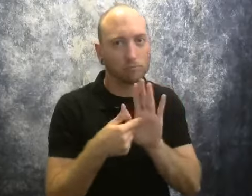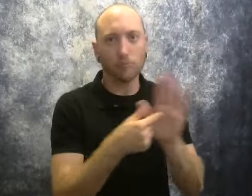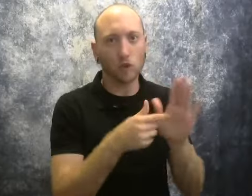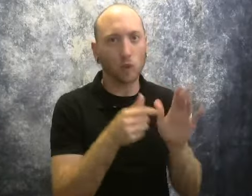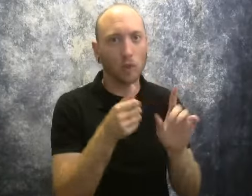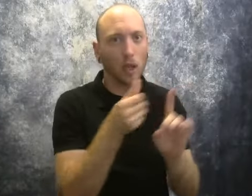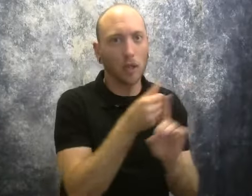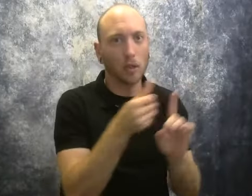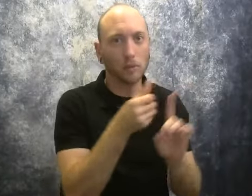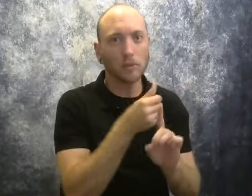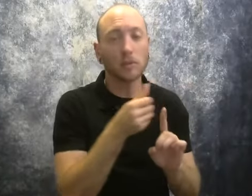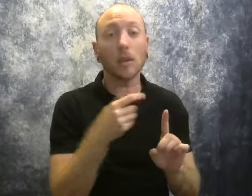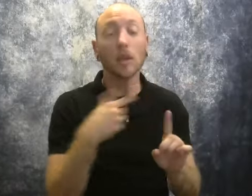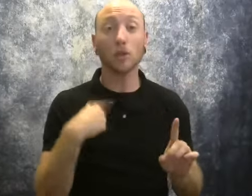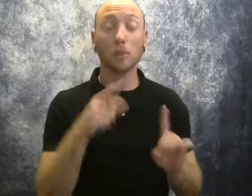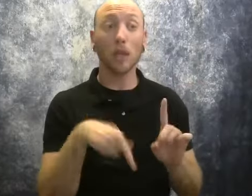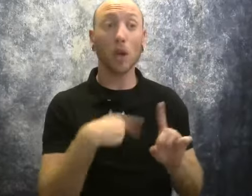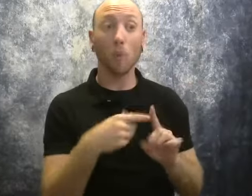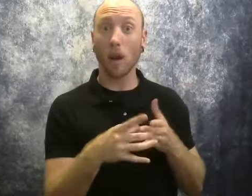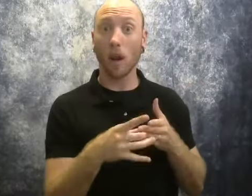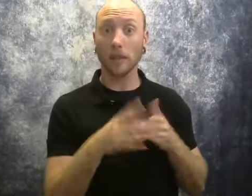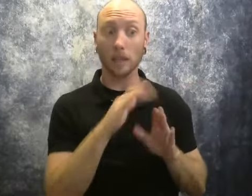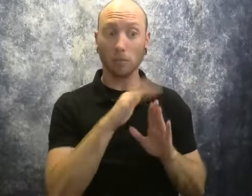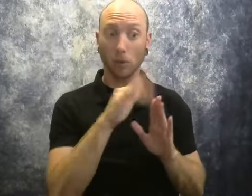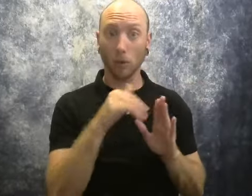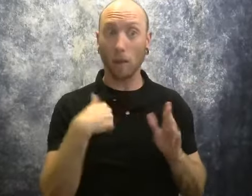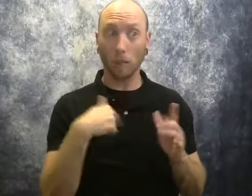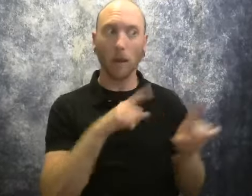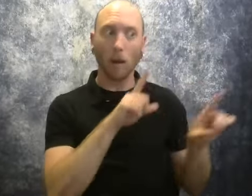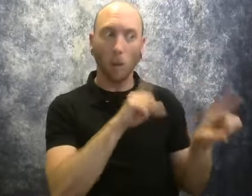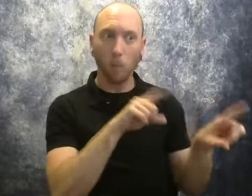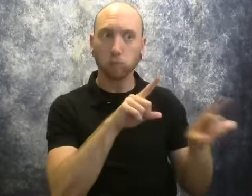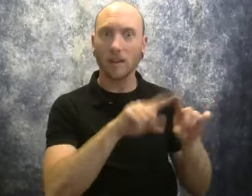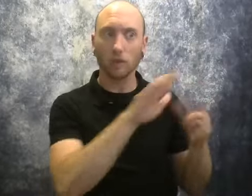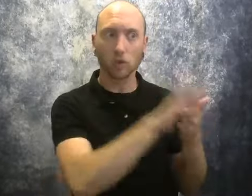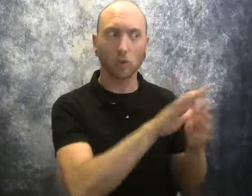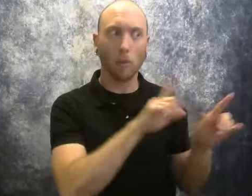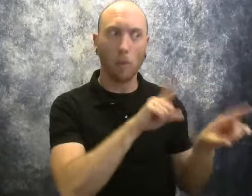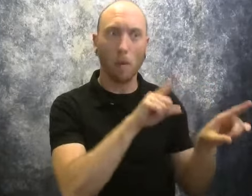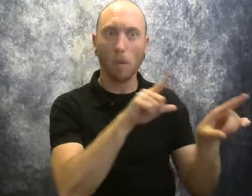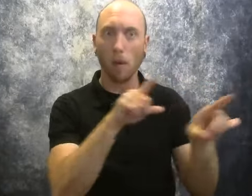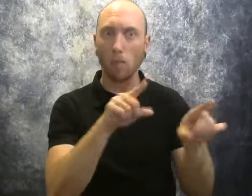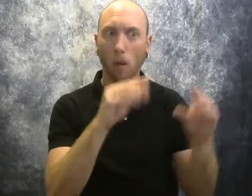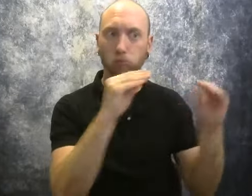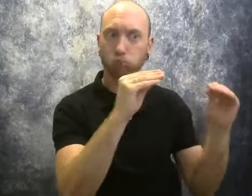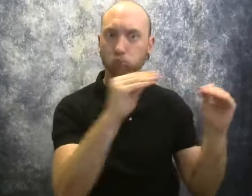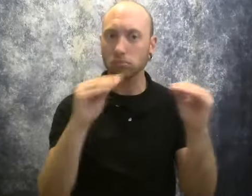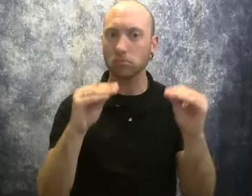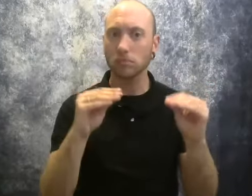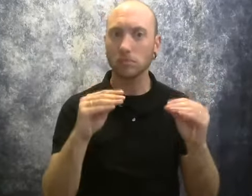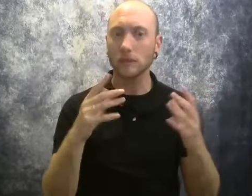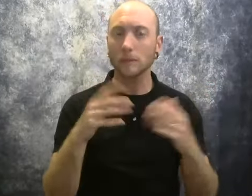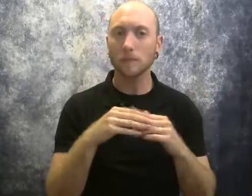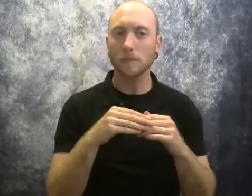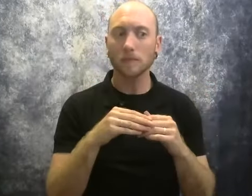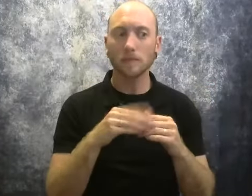95%. And actually, in delivering that program, because we had to go to schools and I had to present it on